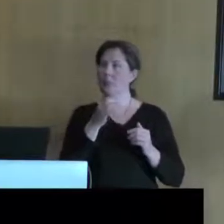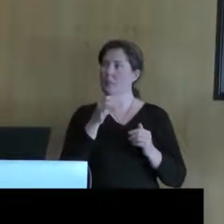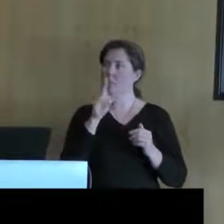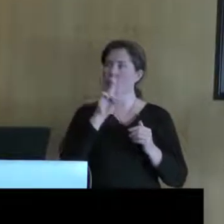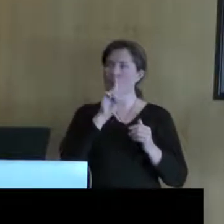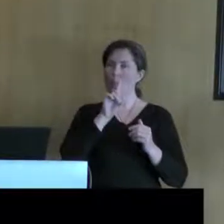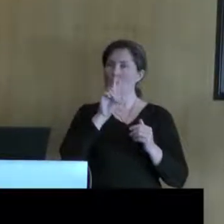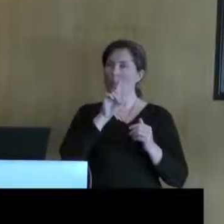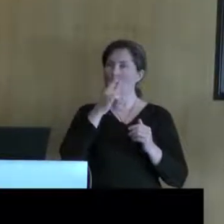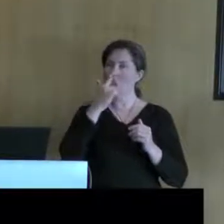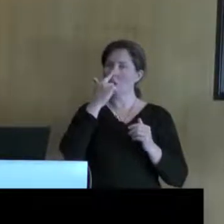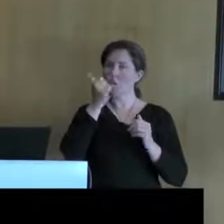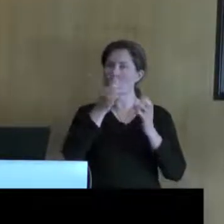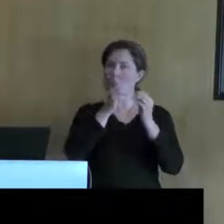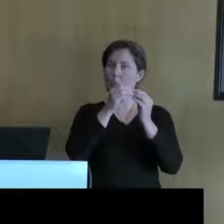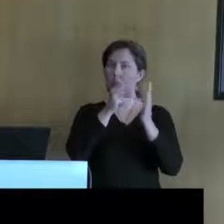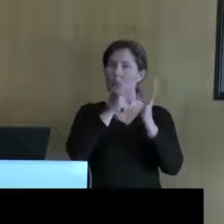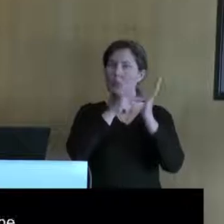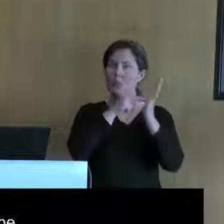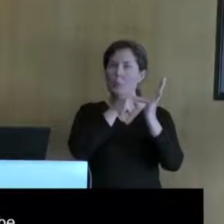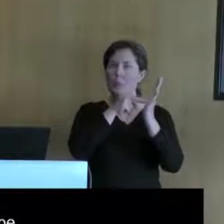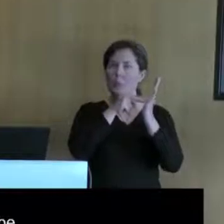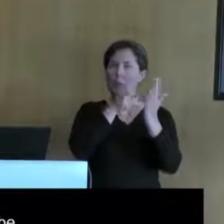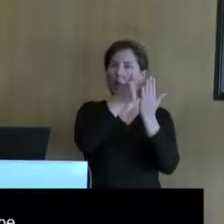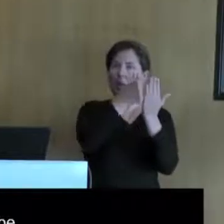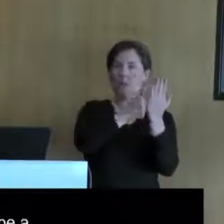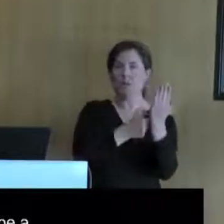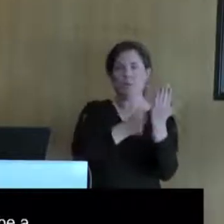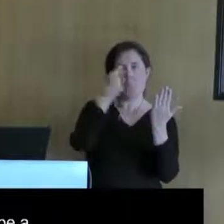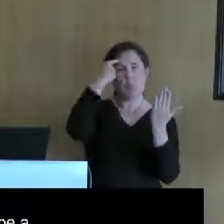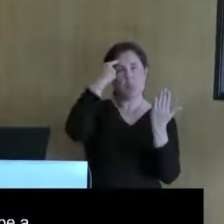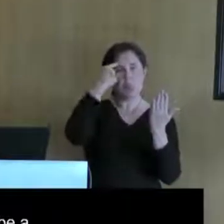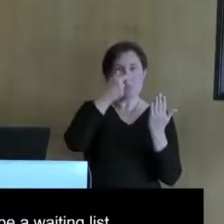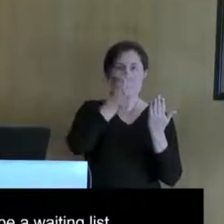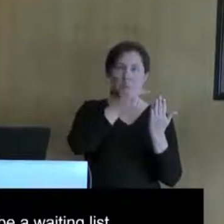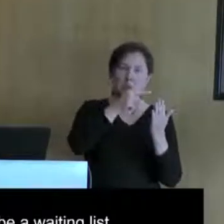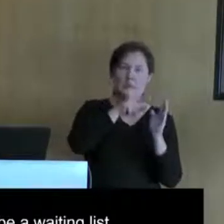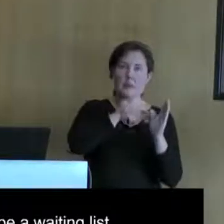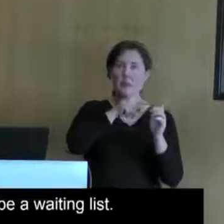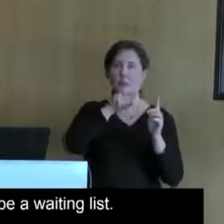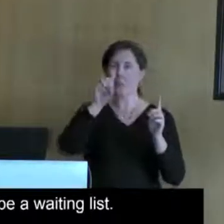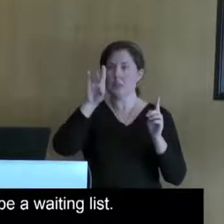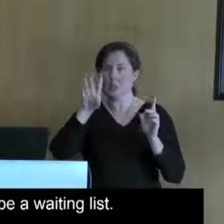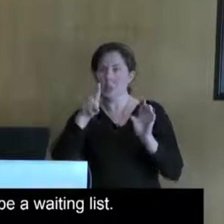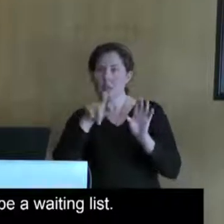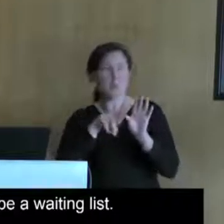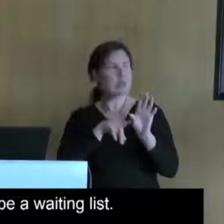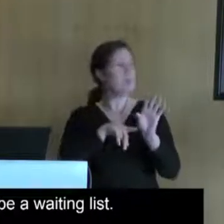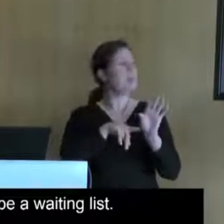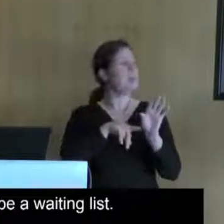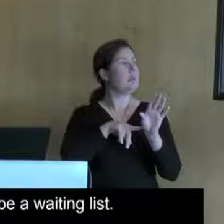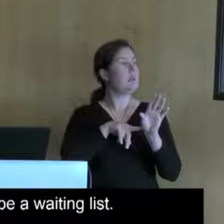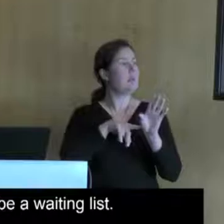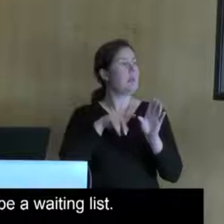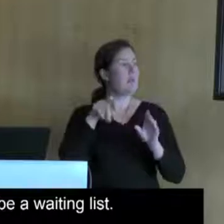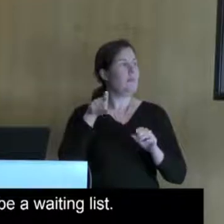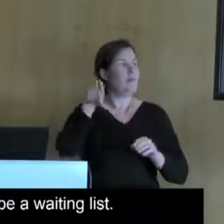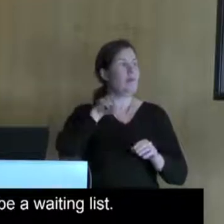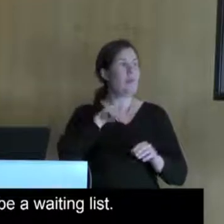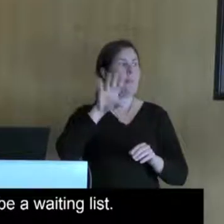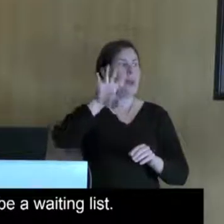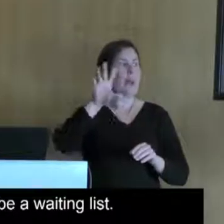My name is Alpha and I'm from Action on Disability within Ethnic Community. And I was just asking, will there be